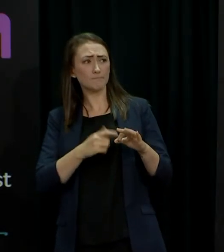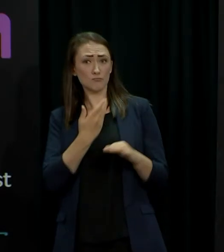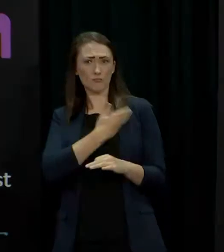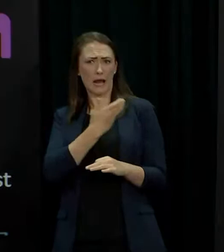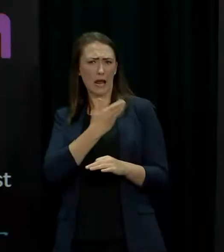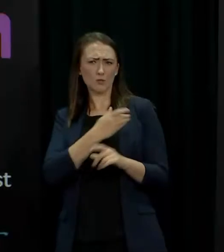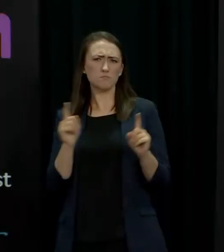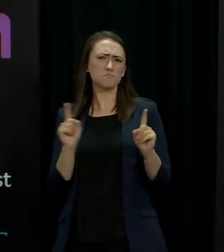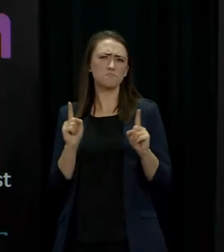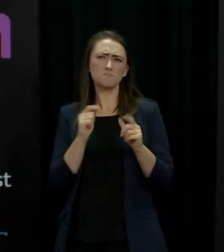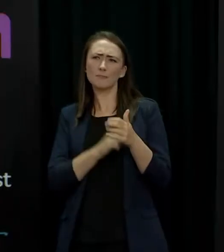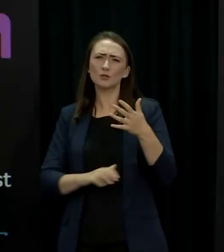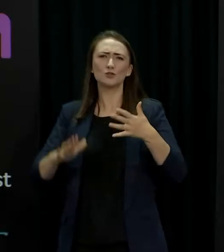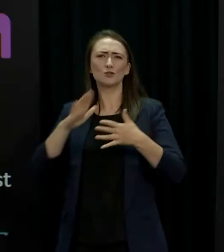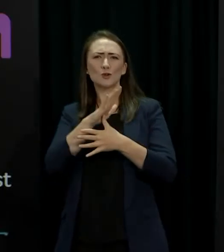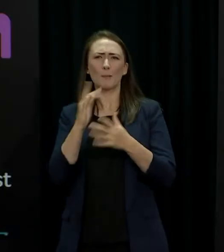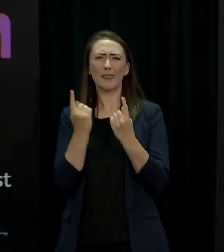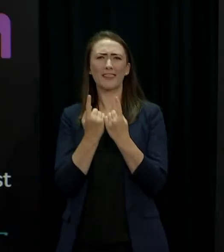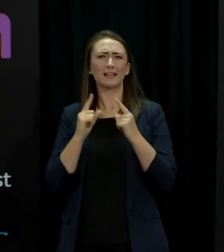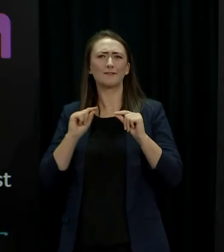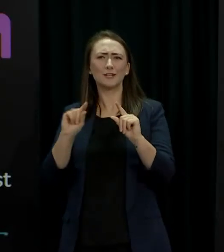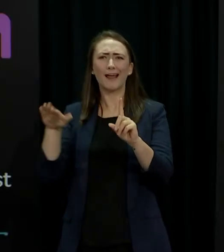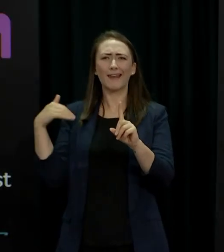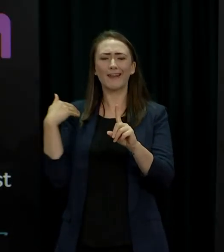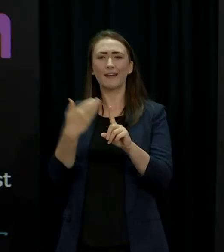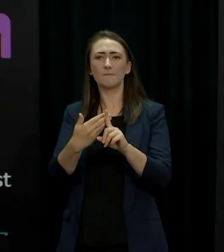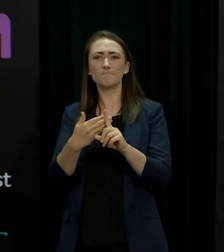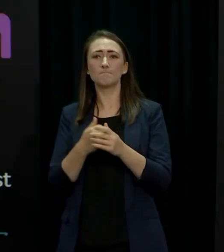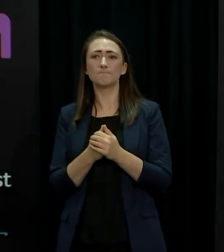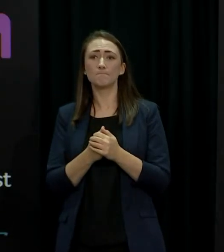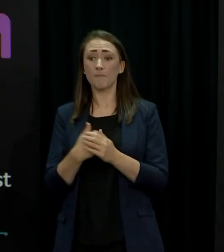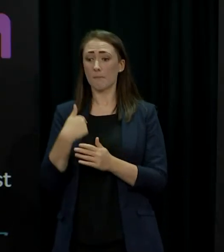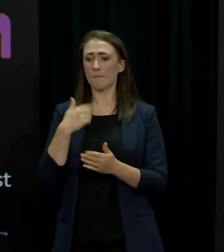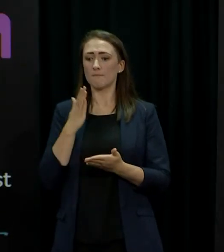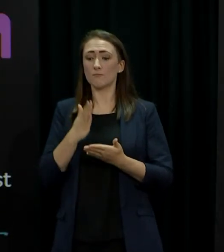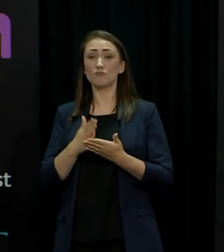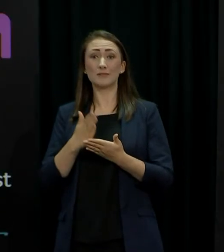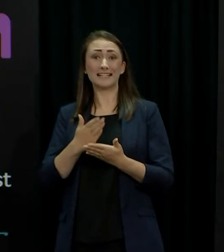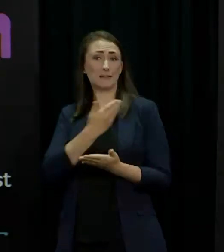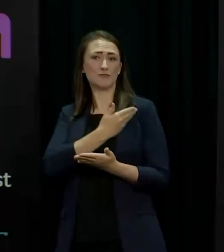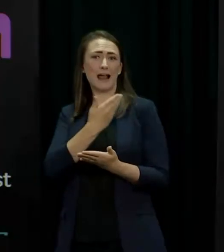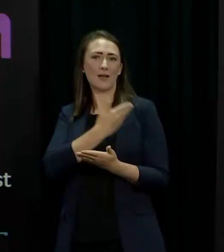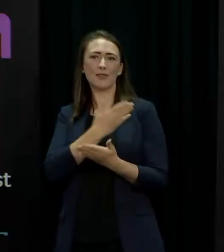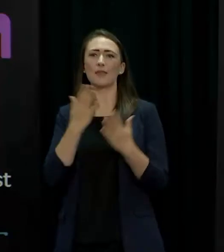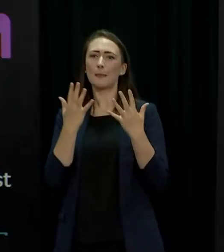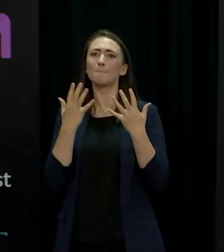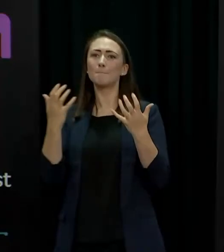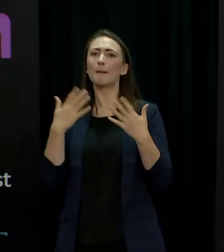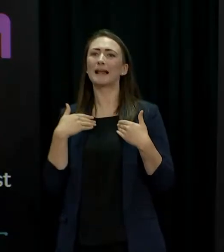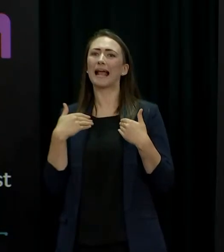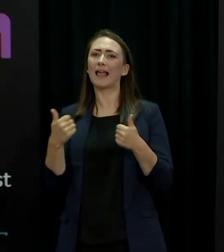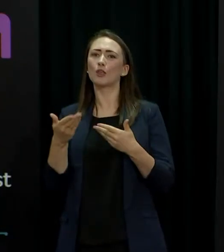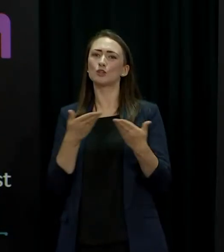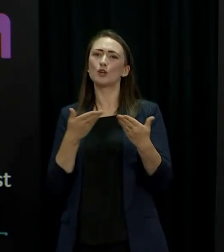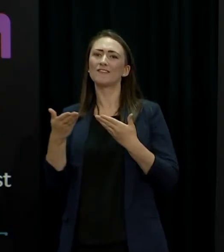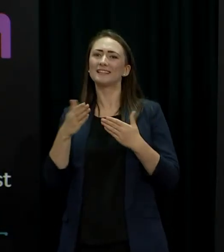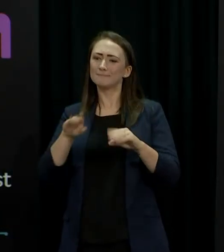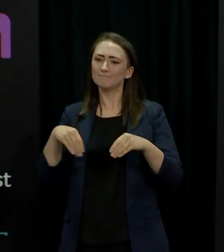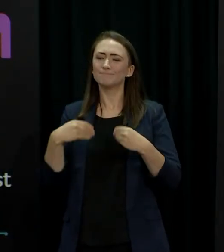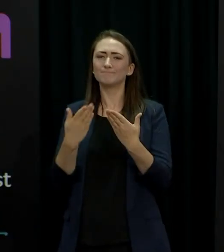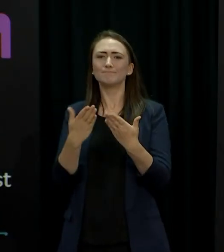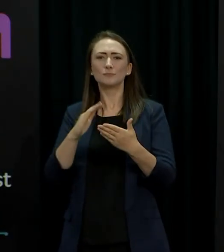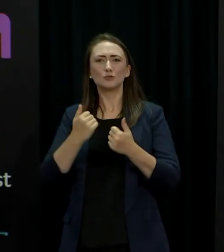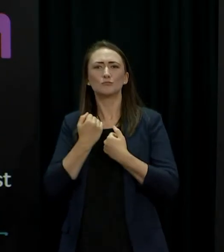that the health system and that the public service has worked so well together to protect New Zealanders. Just remembering this is a 1